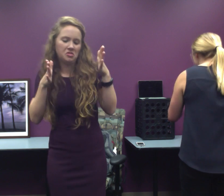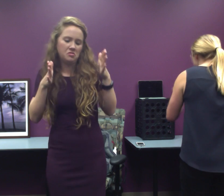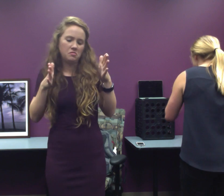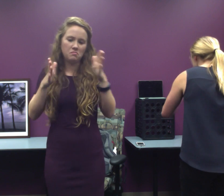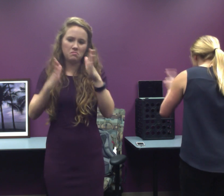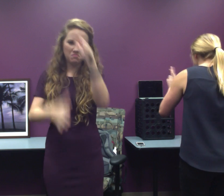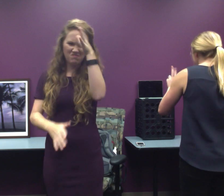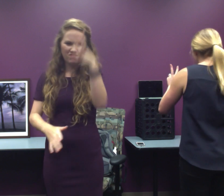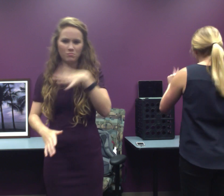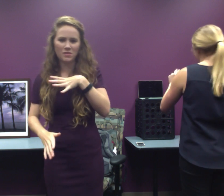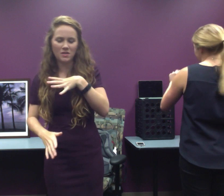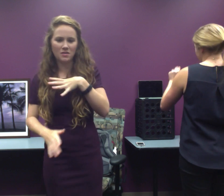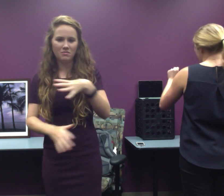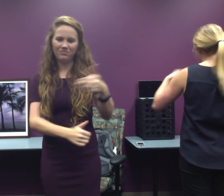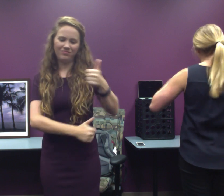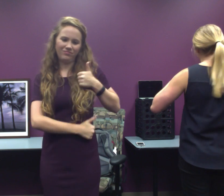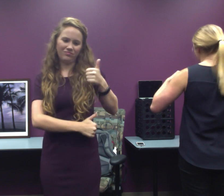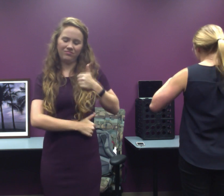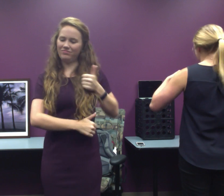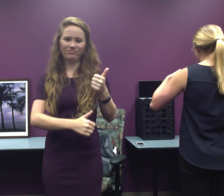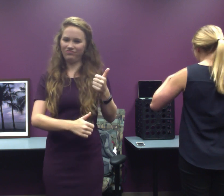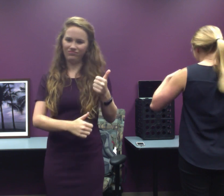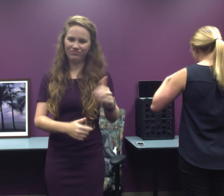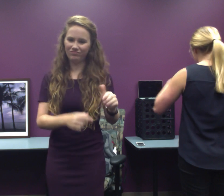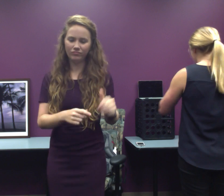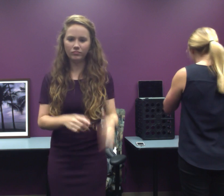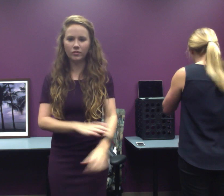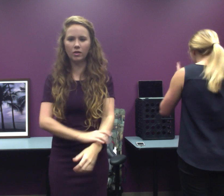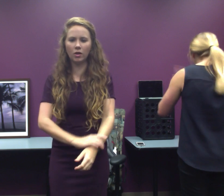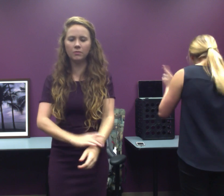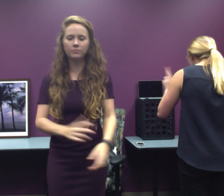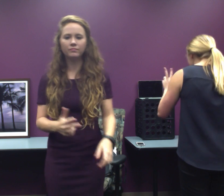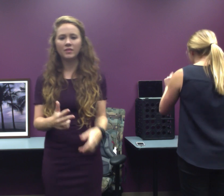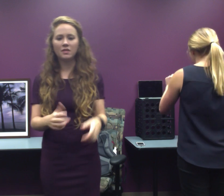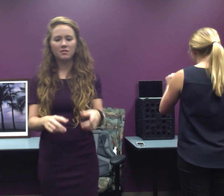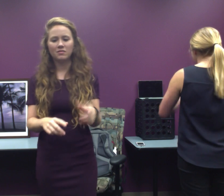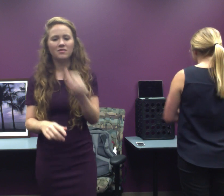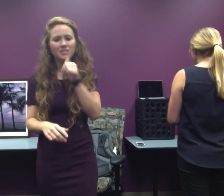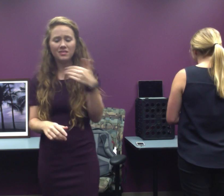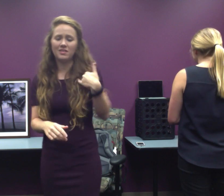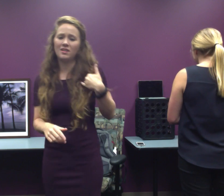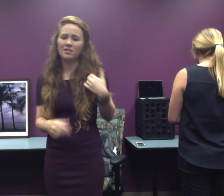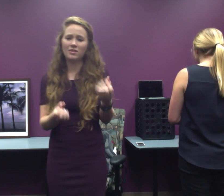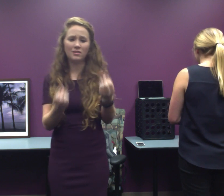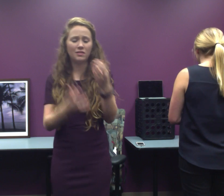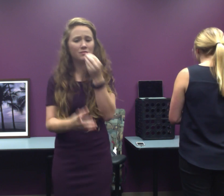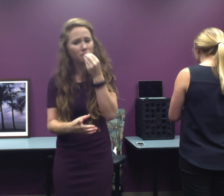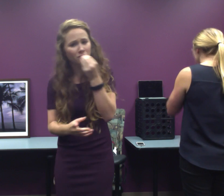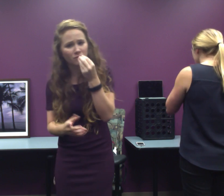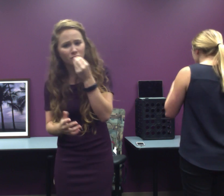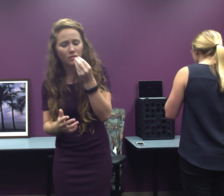lacked supplies, didn't have enough money coming in to keep them with food and ammunition. And also there was a lack of